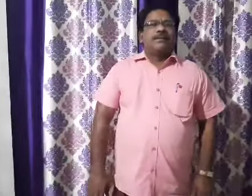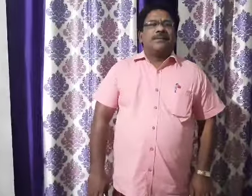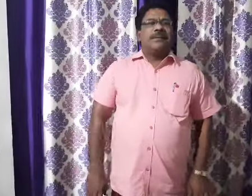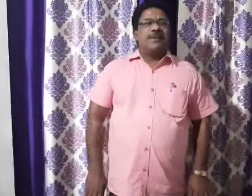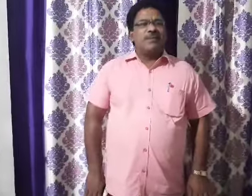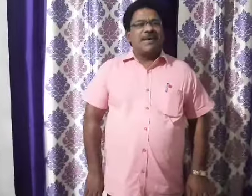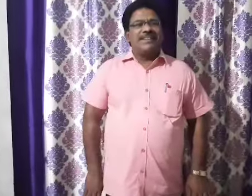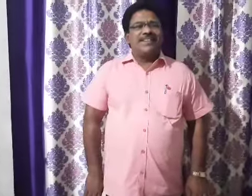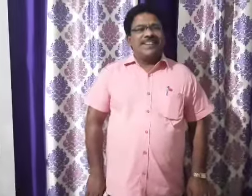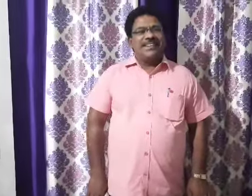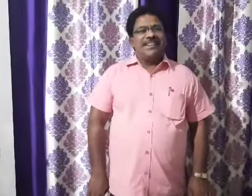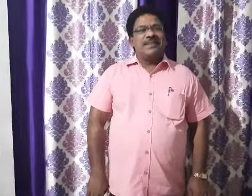Very good morning, children.